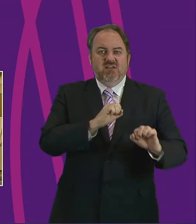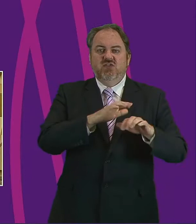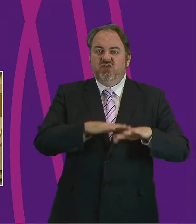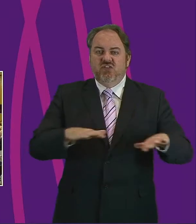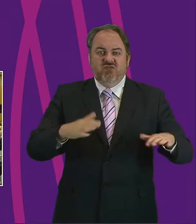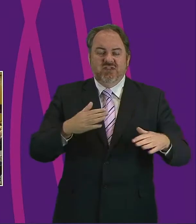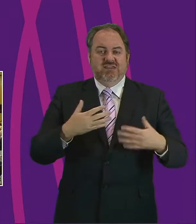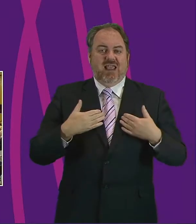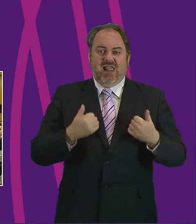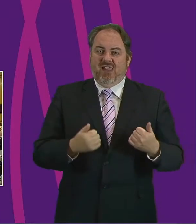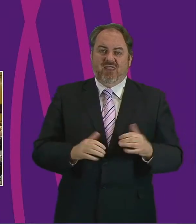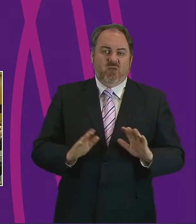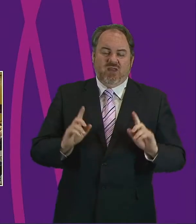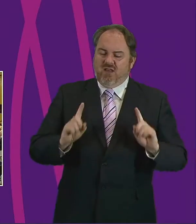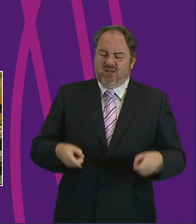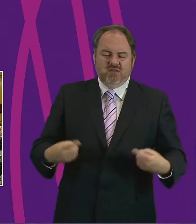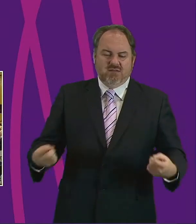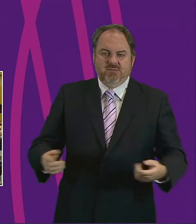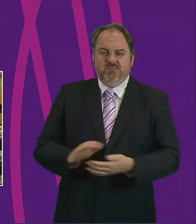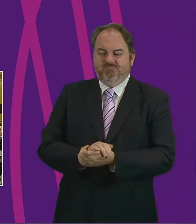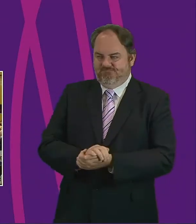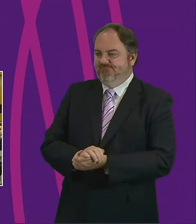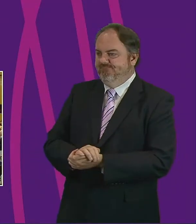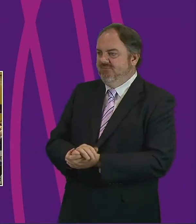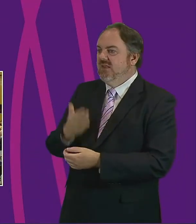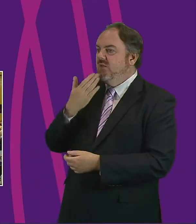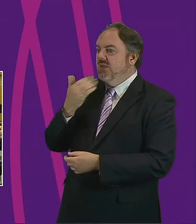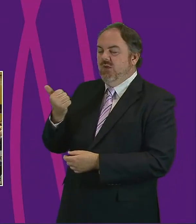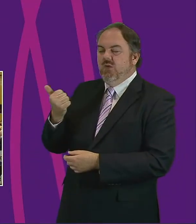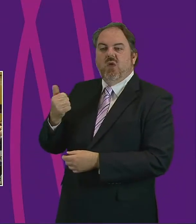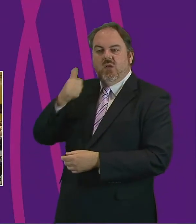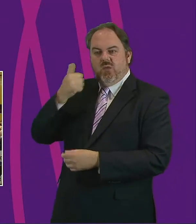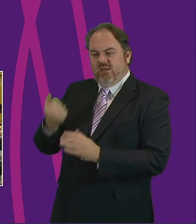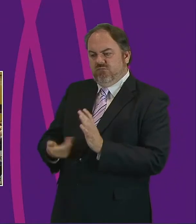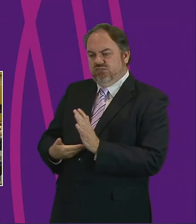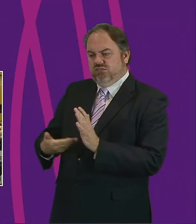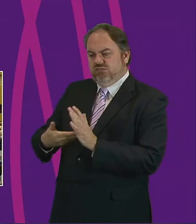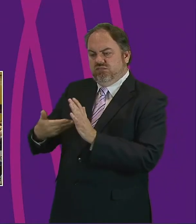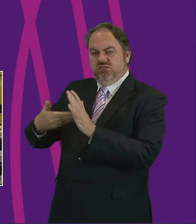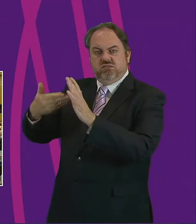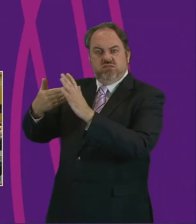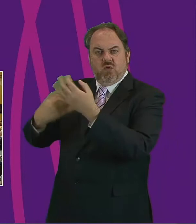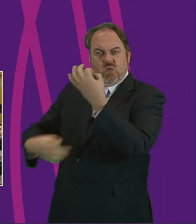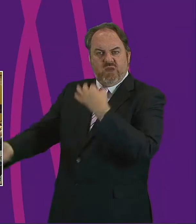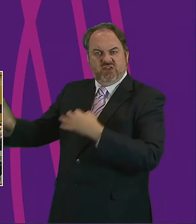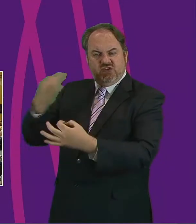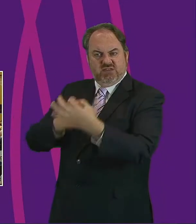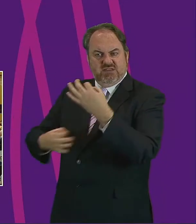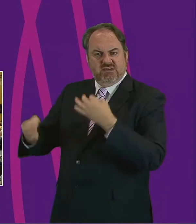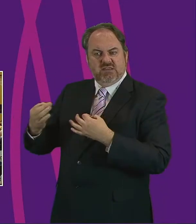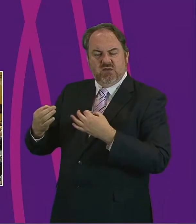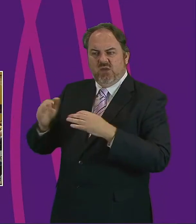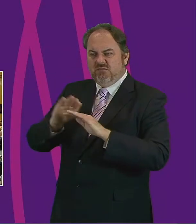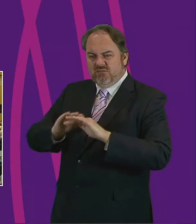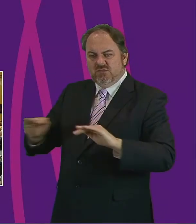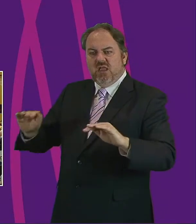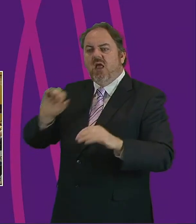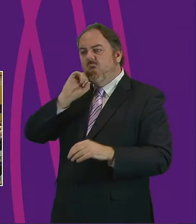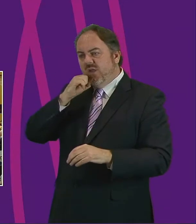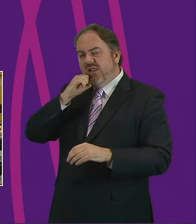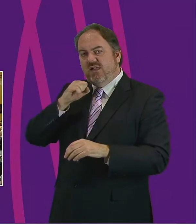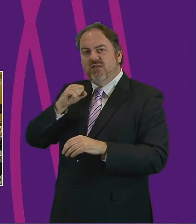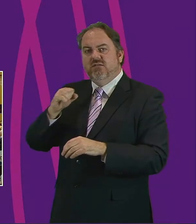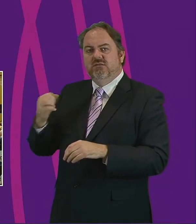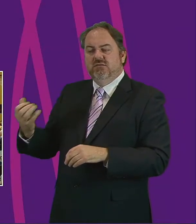prioritise. Thank you. I know there's a lot of interest in asking supplementary questions at various stages. Just to remind members, I'll take all the supplementaries